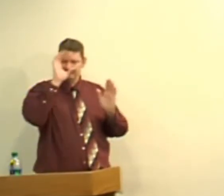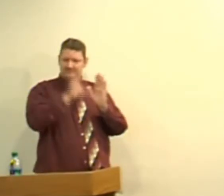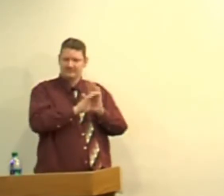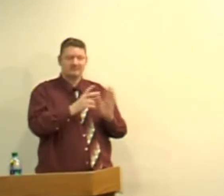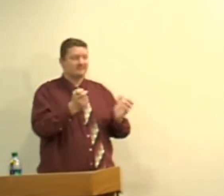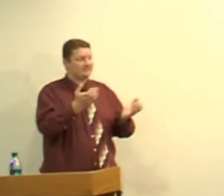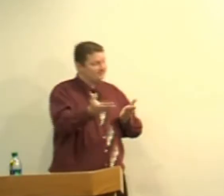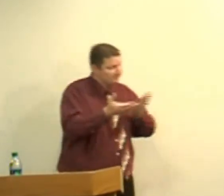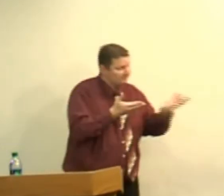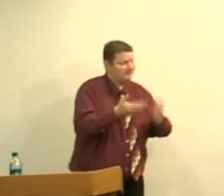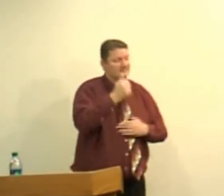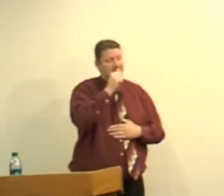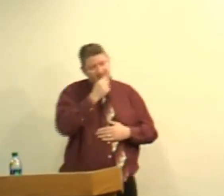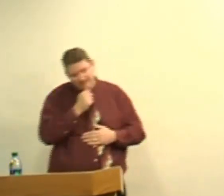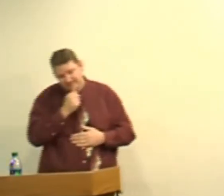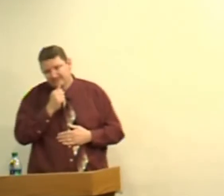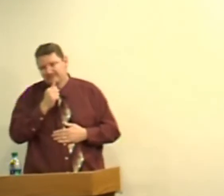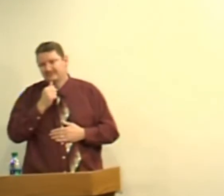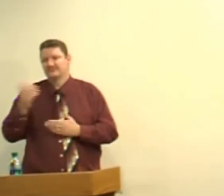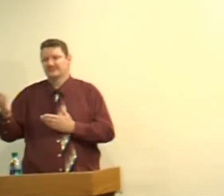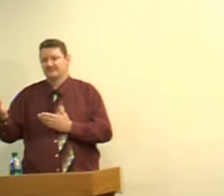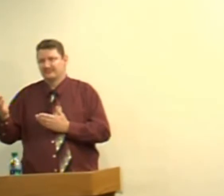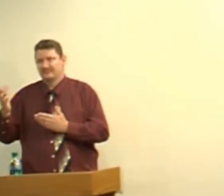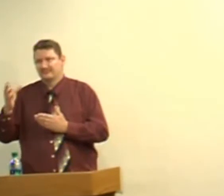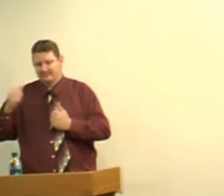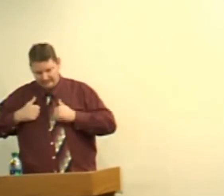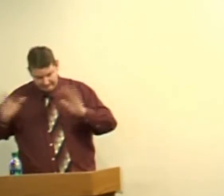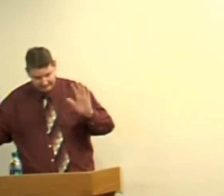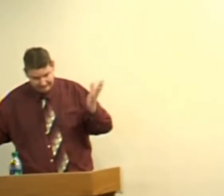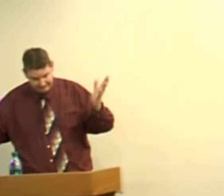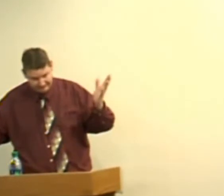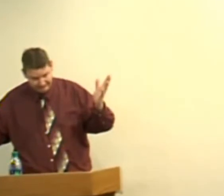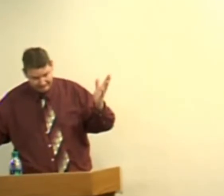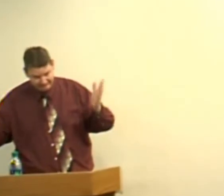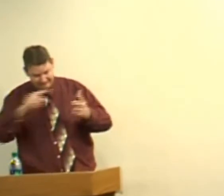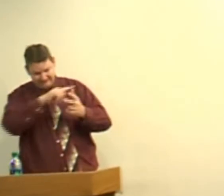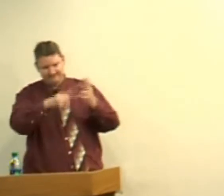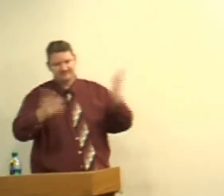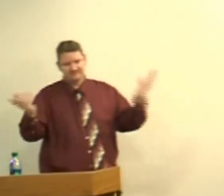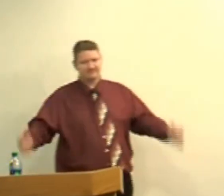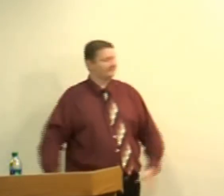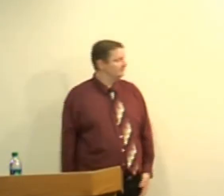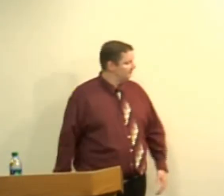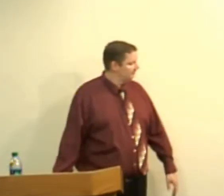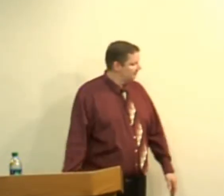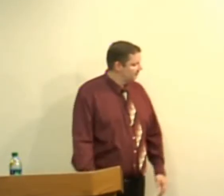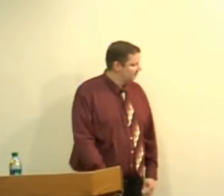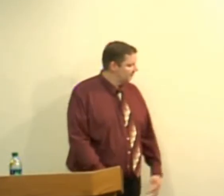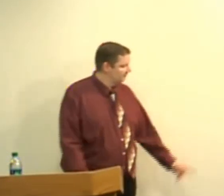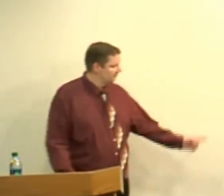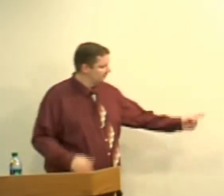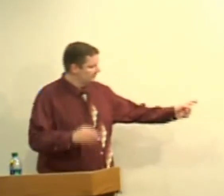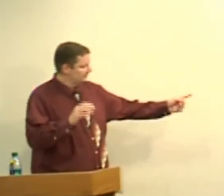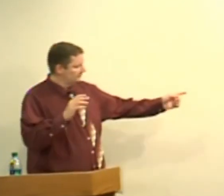And the cross is a picture, or an example, of sacrifice, of suffering, and of service.